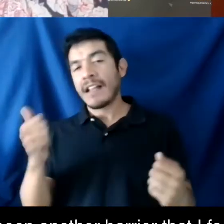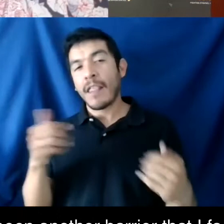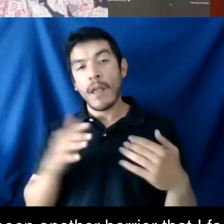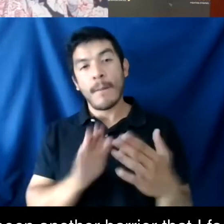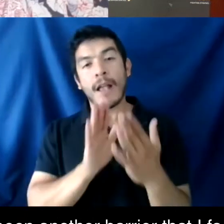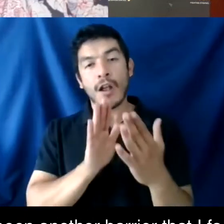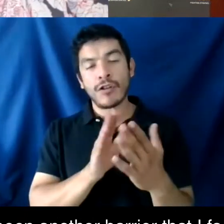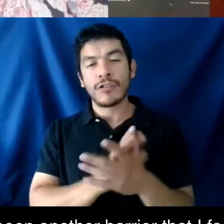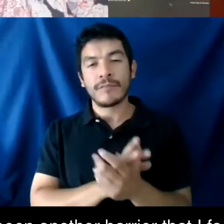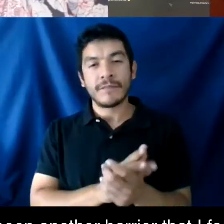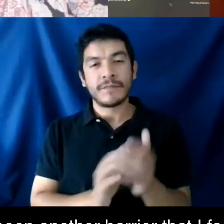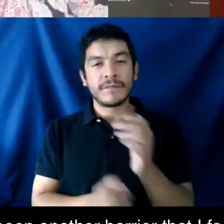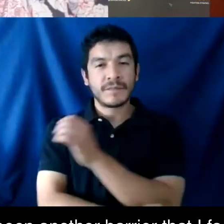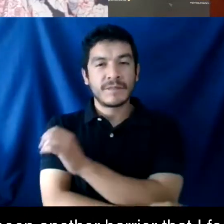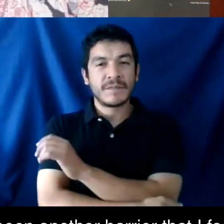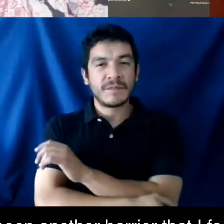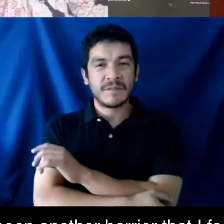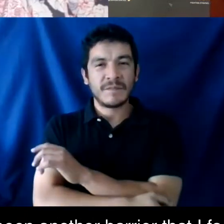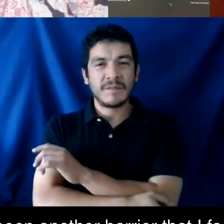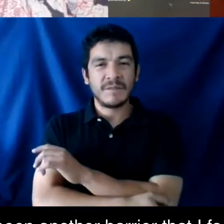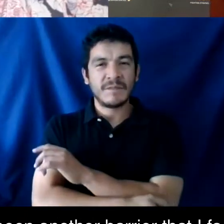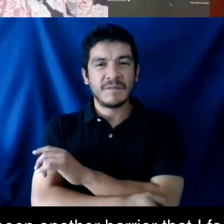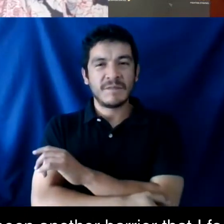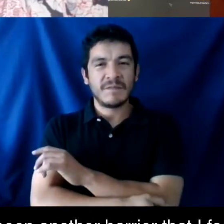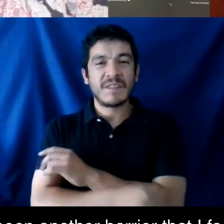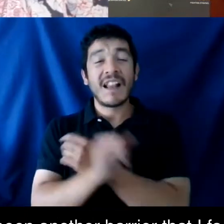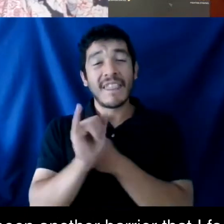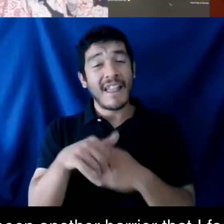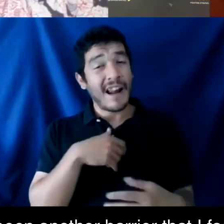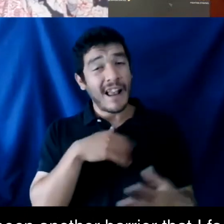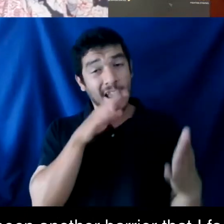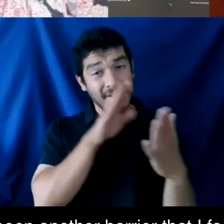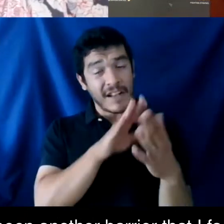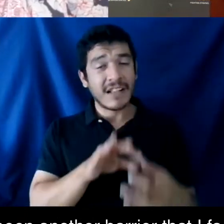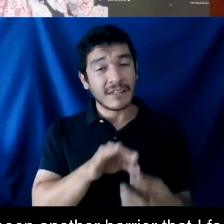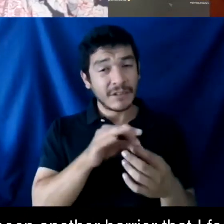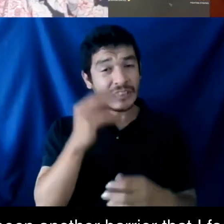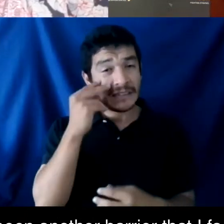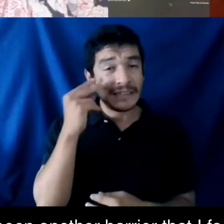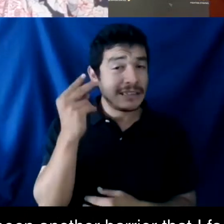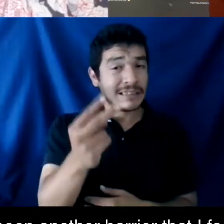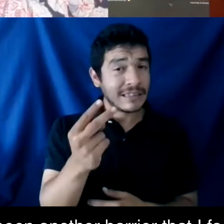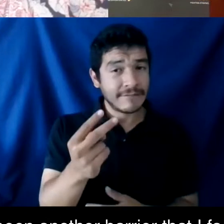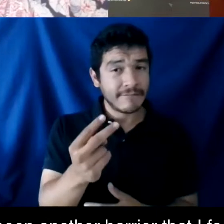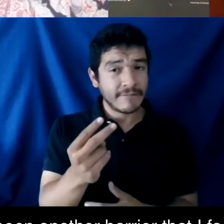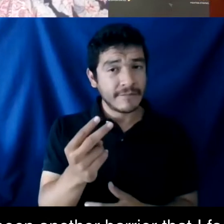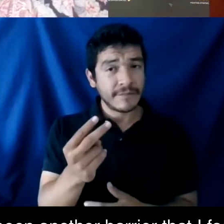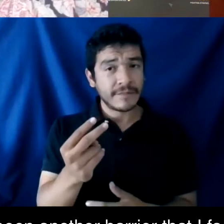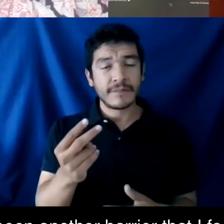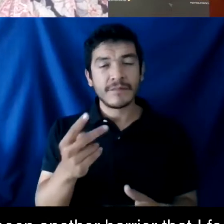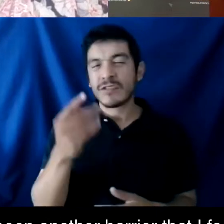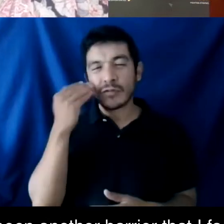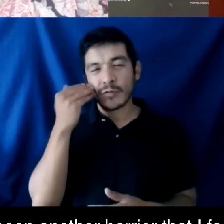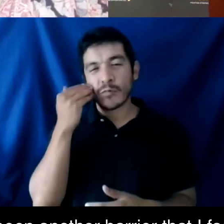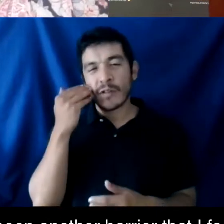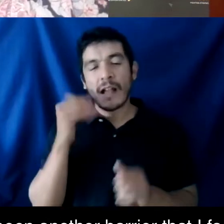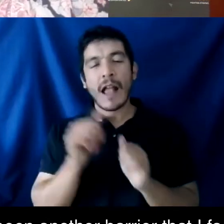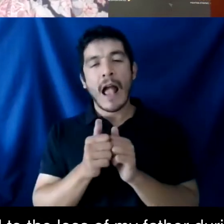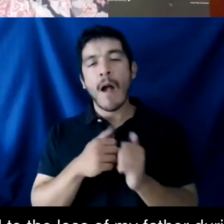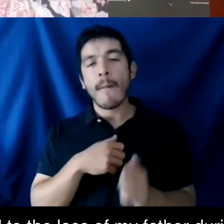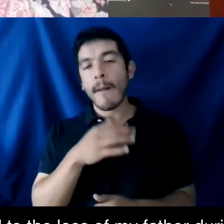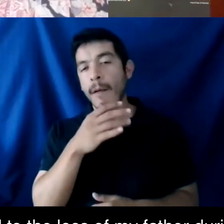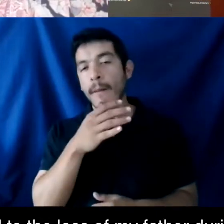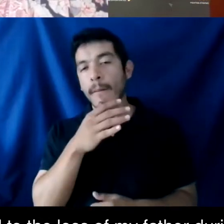that that I faced, especially um, you know, seeing how my